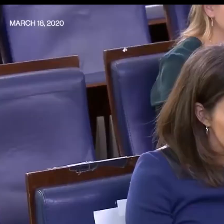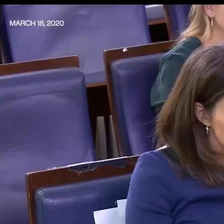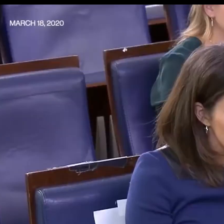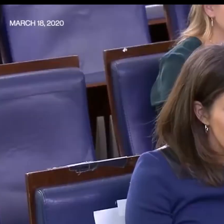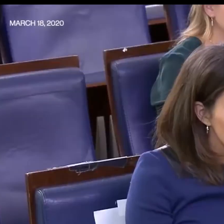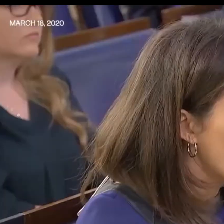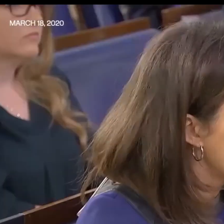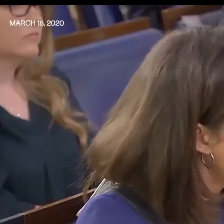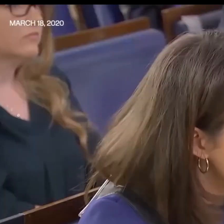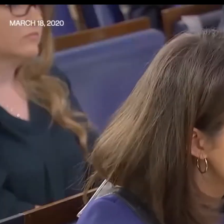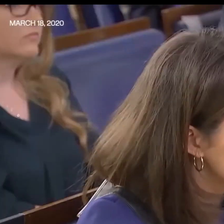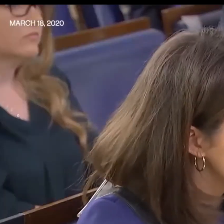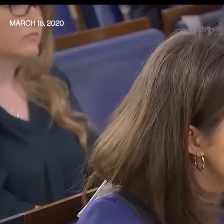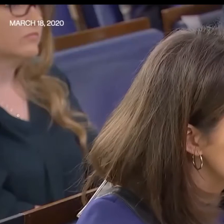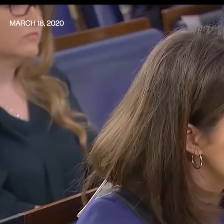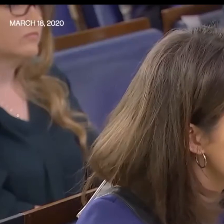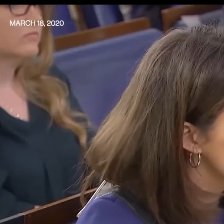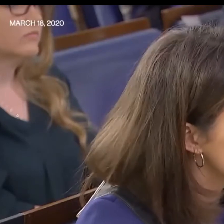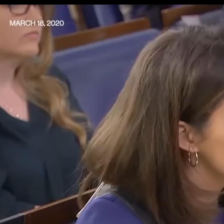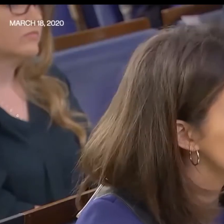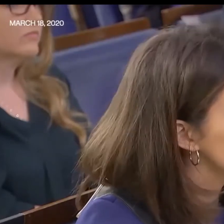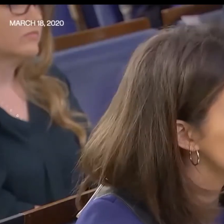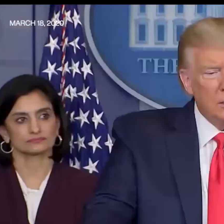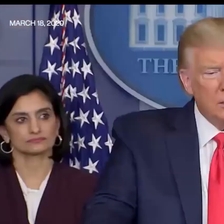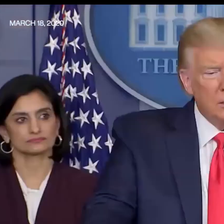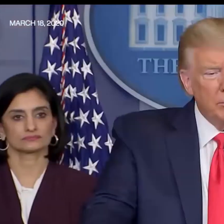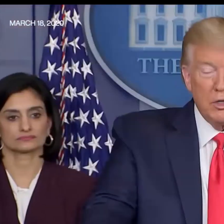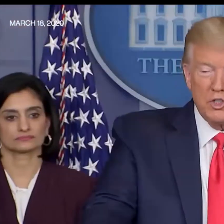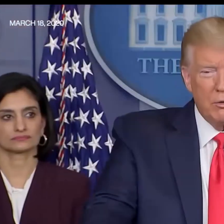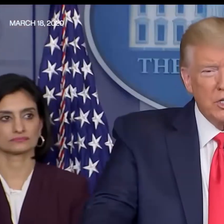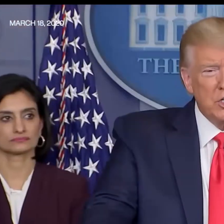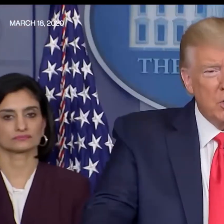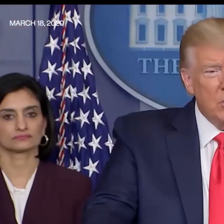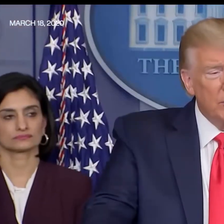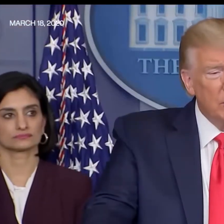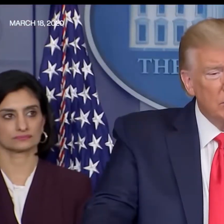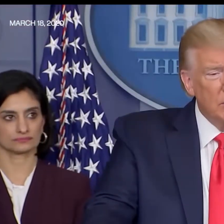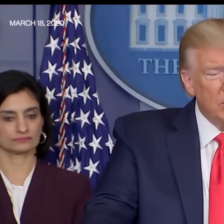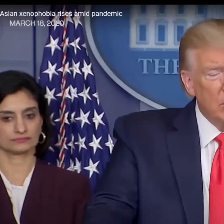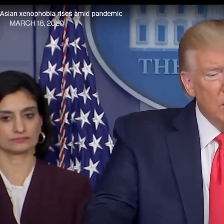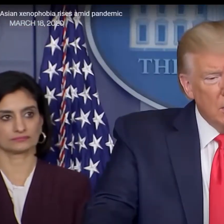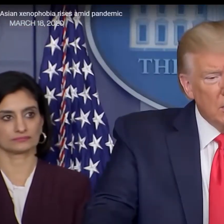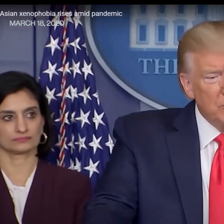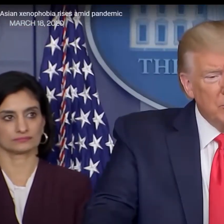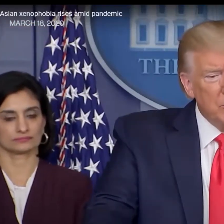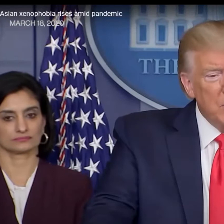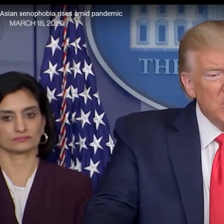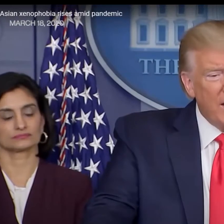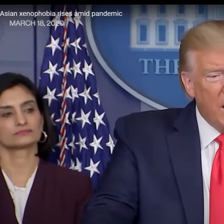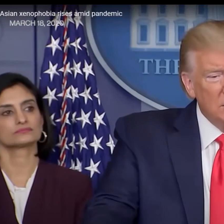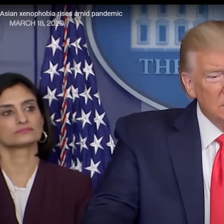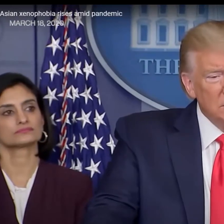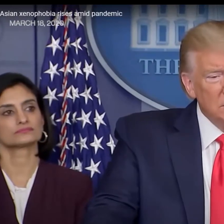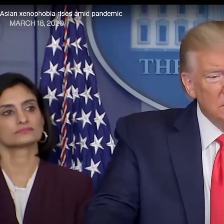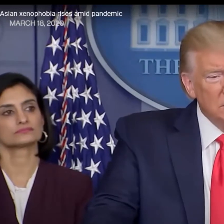in this country. Why do you keep using this? A lot of people say it's racist. It's not racist at all, no, not at all. It comes from